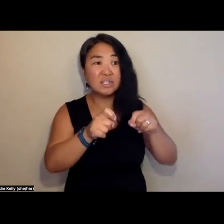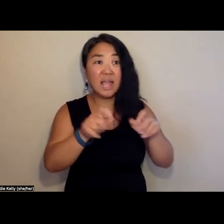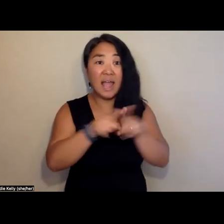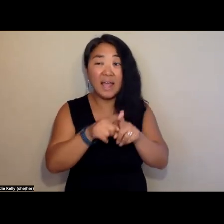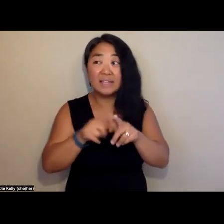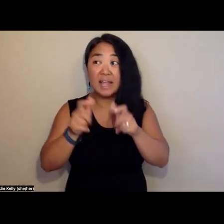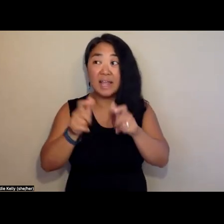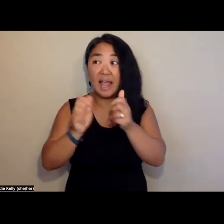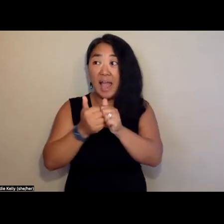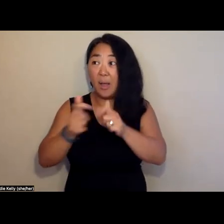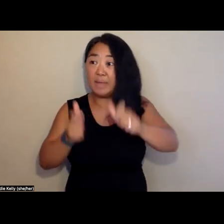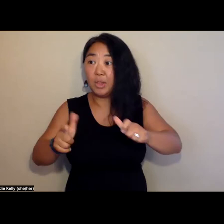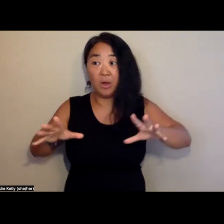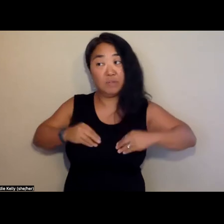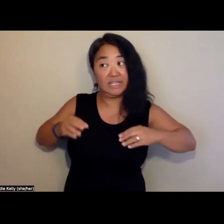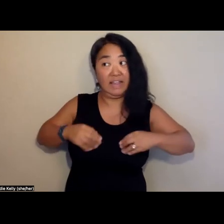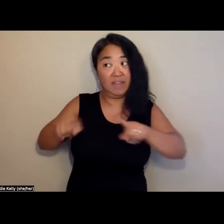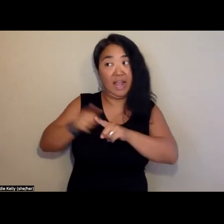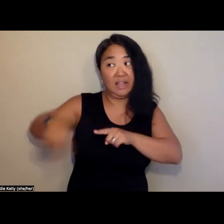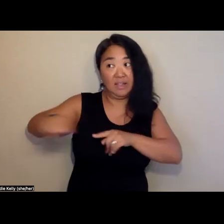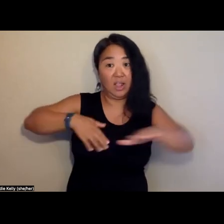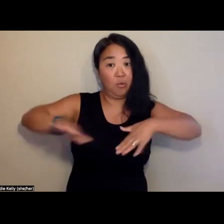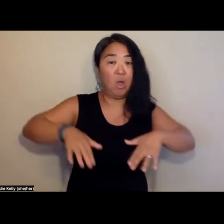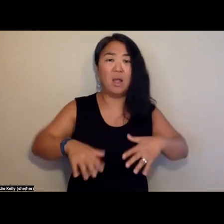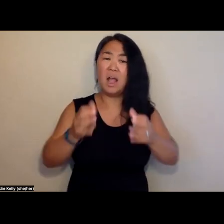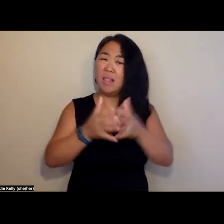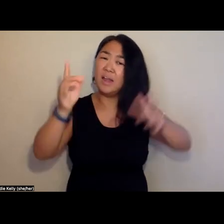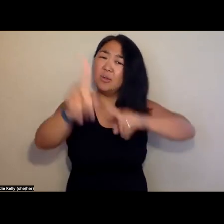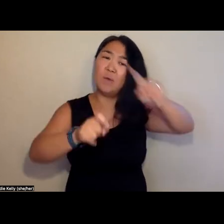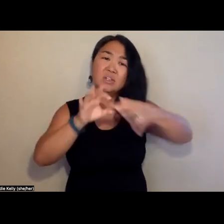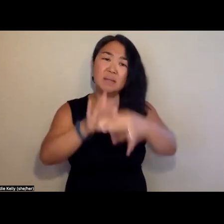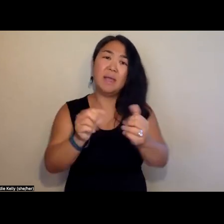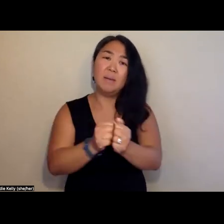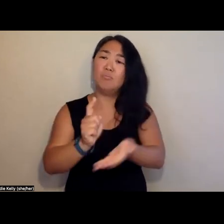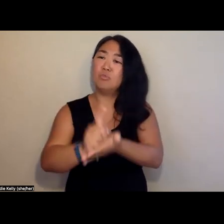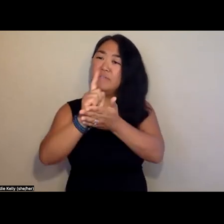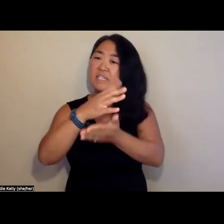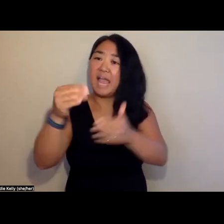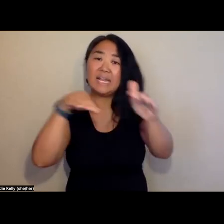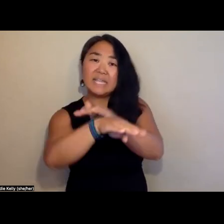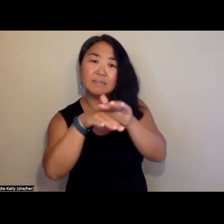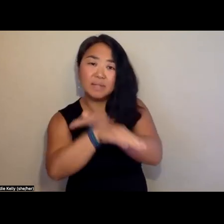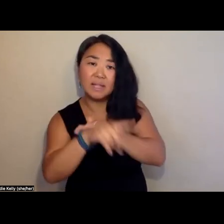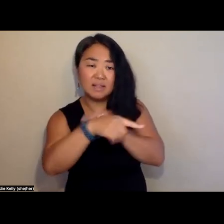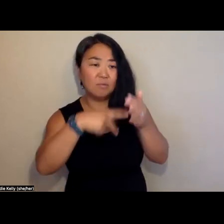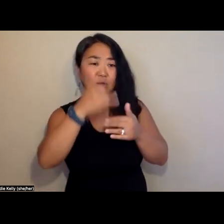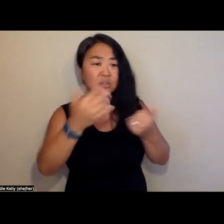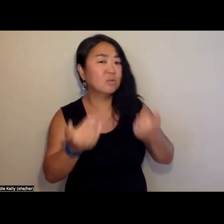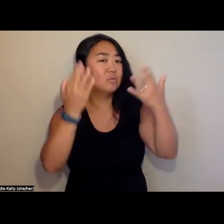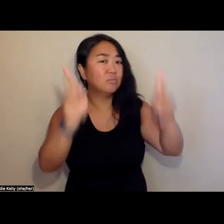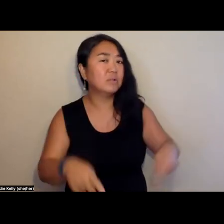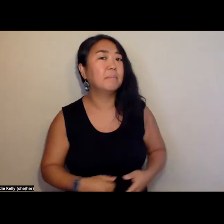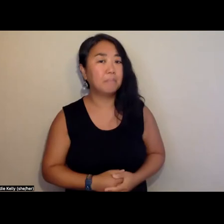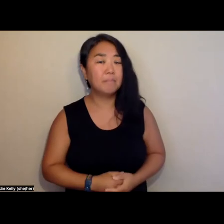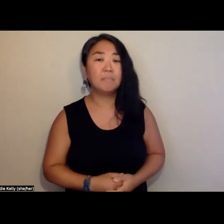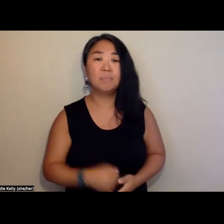depending on what they look like. There's a lot of questions about privilege and accessibility that this project brings up. One of my